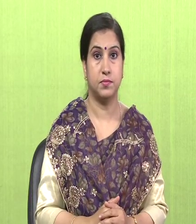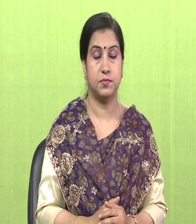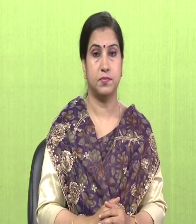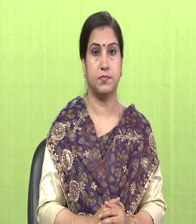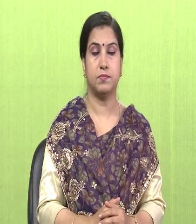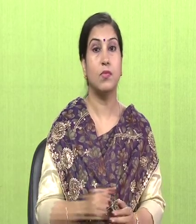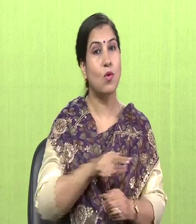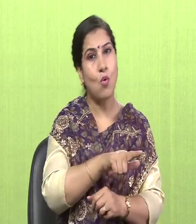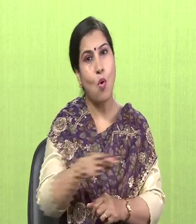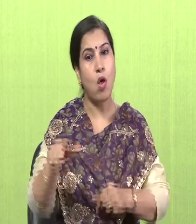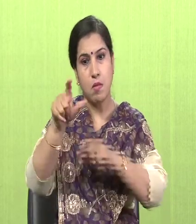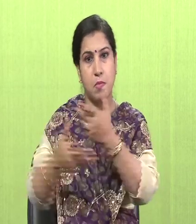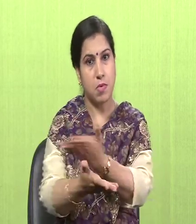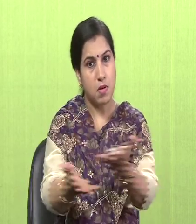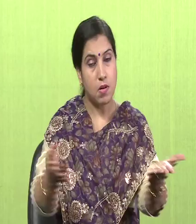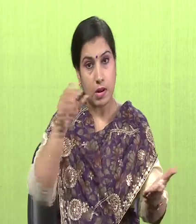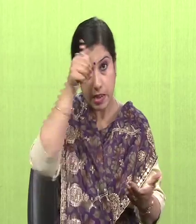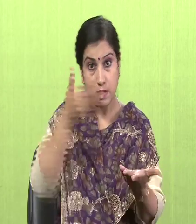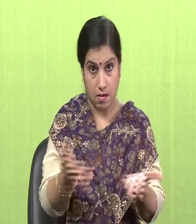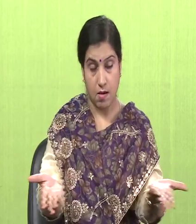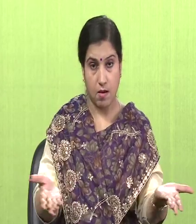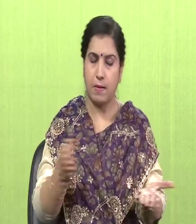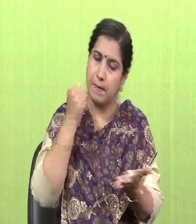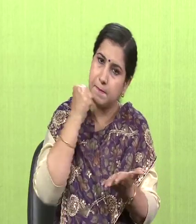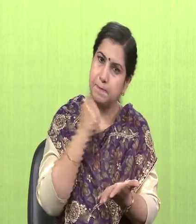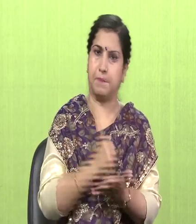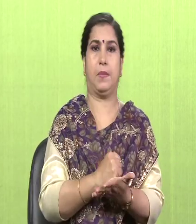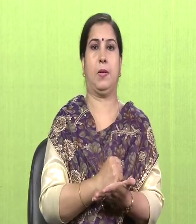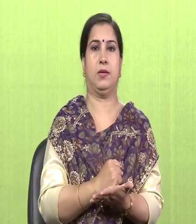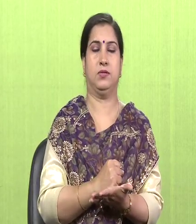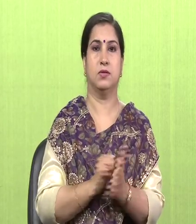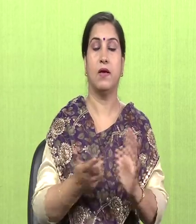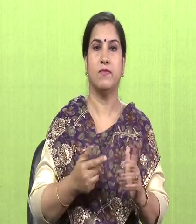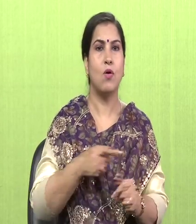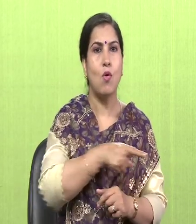All the citizens of the country must have access to them.